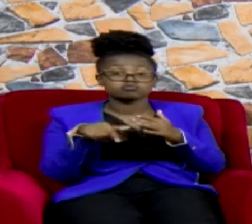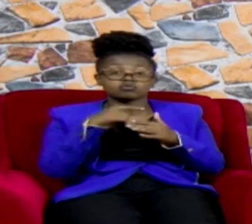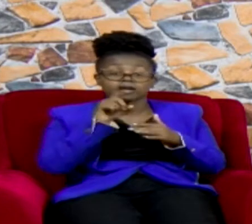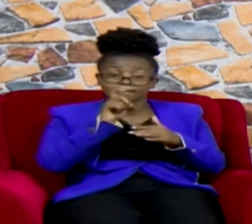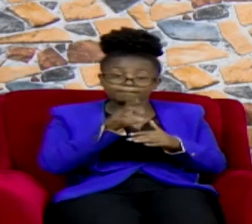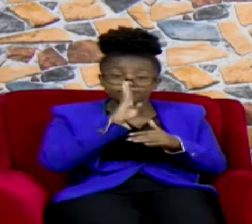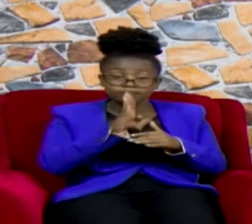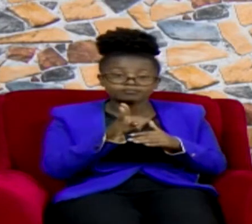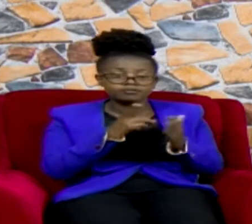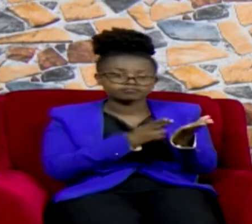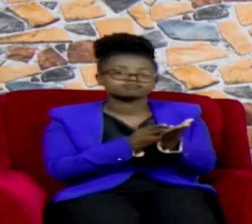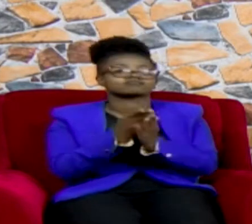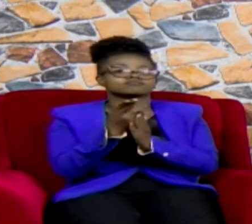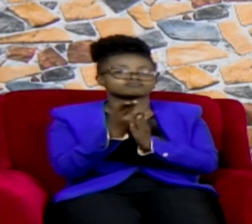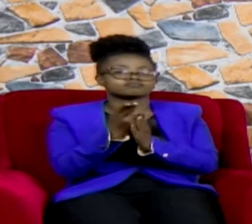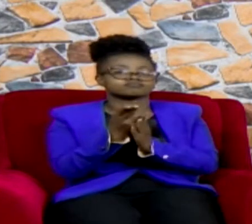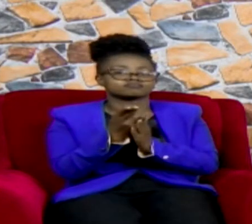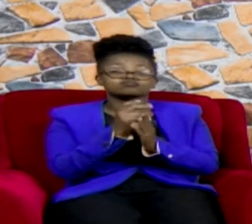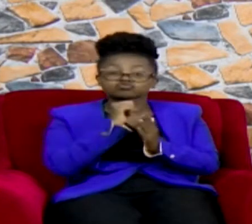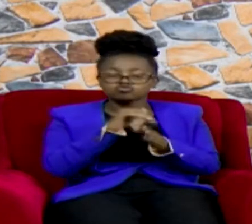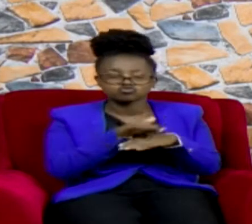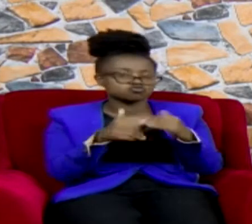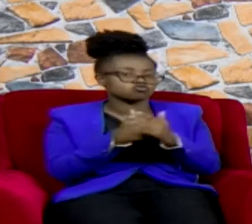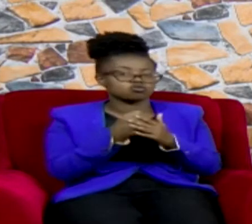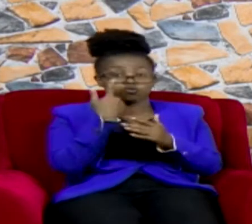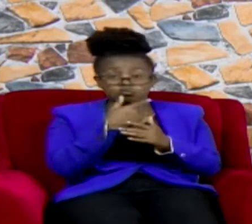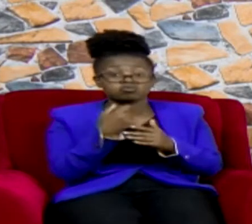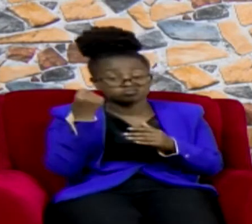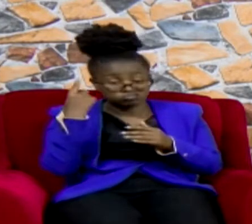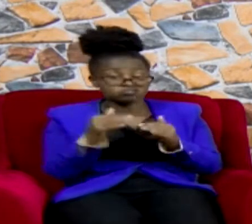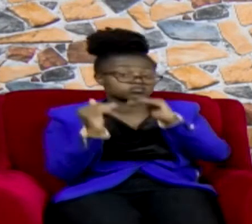be honest, very honest. No, not all of them we may get to that